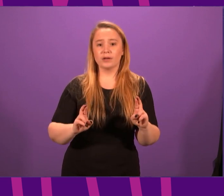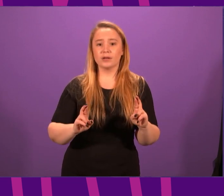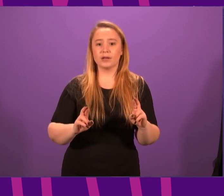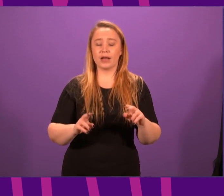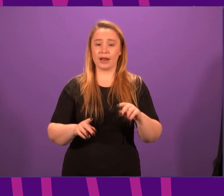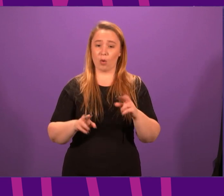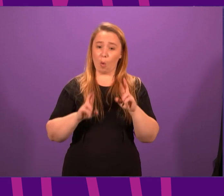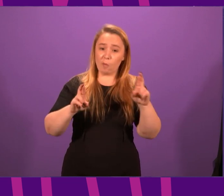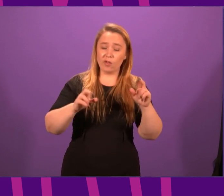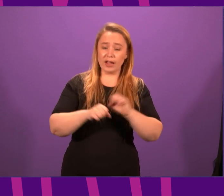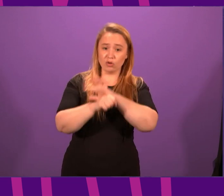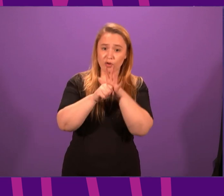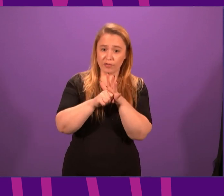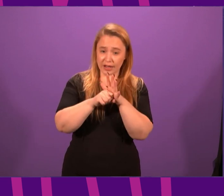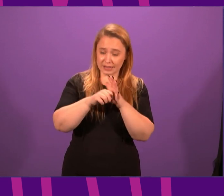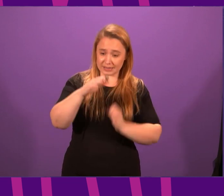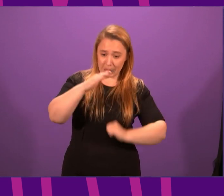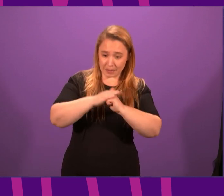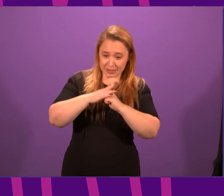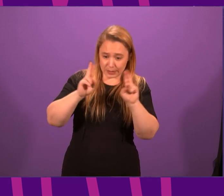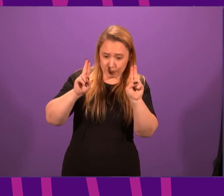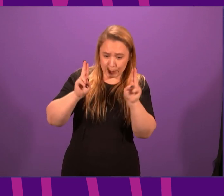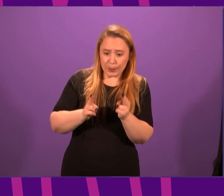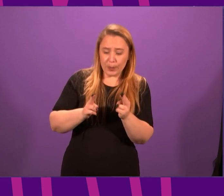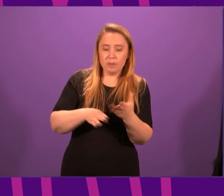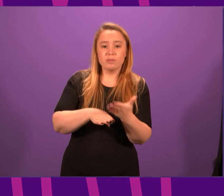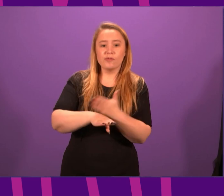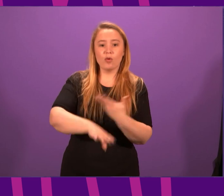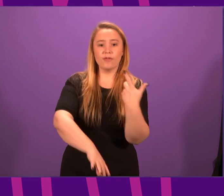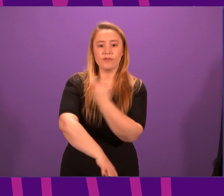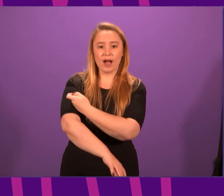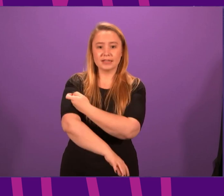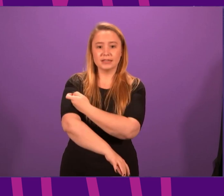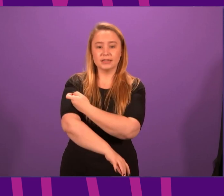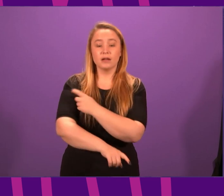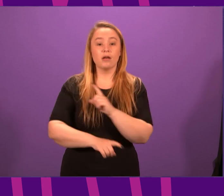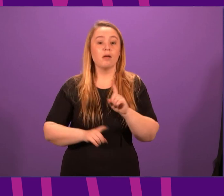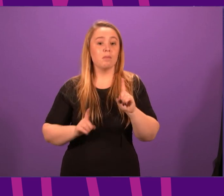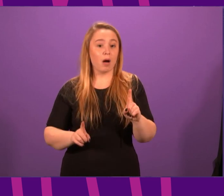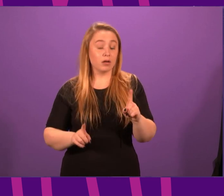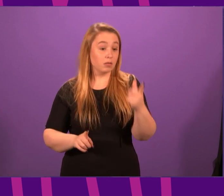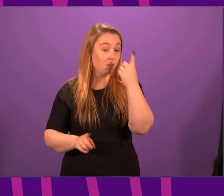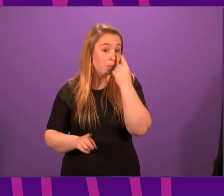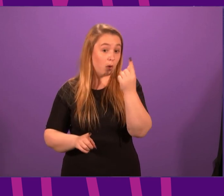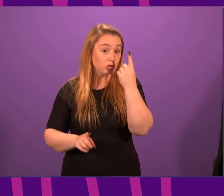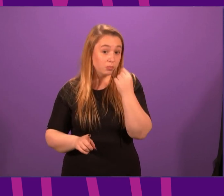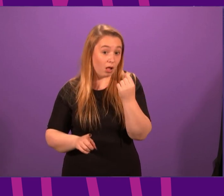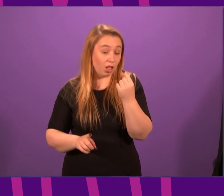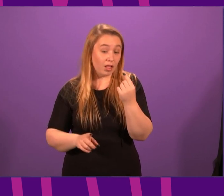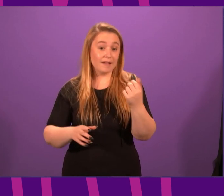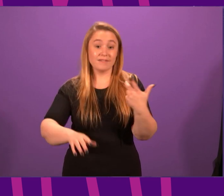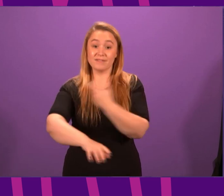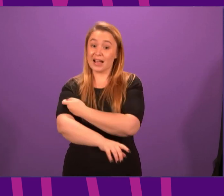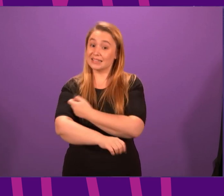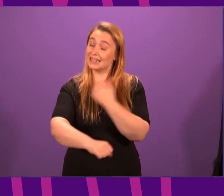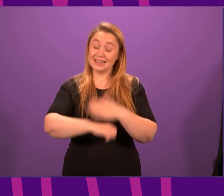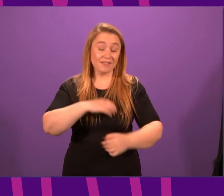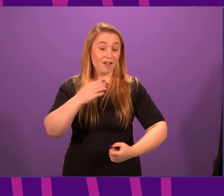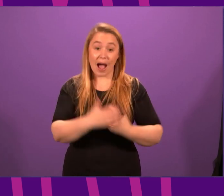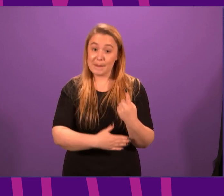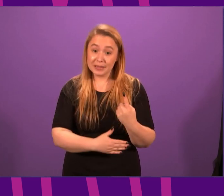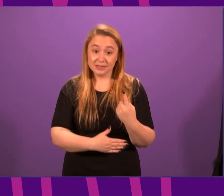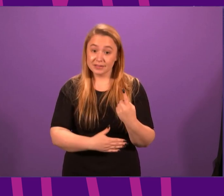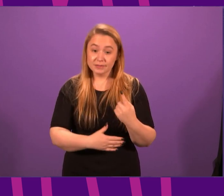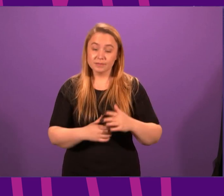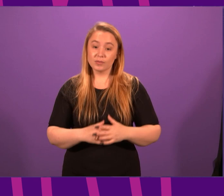we get to that vaccine. But there needs to be a consideration that that might not be possible and it might take a little bit longer. And we